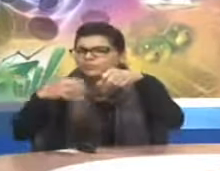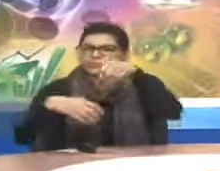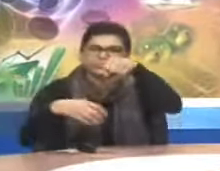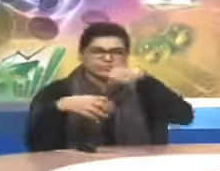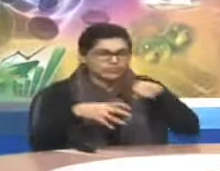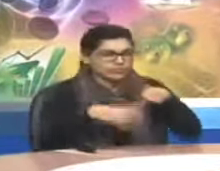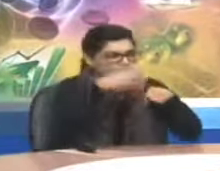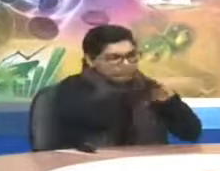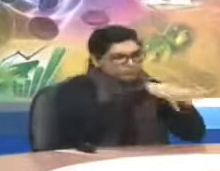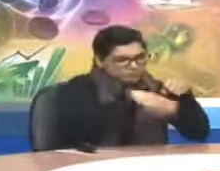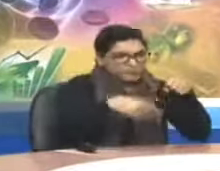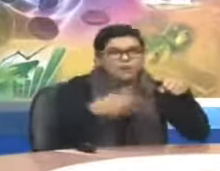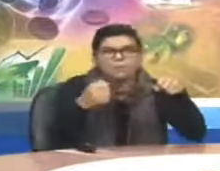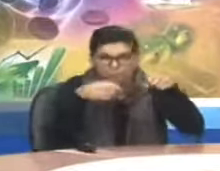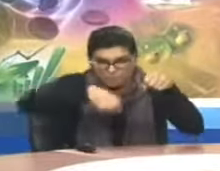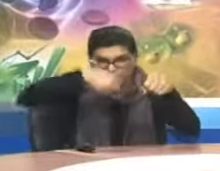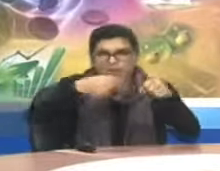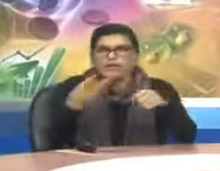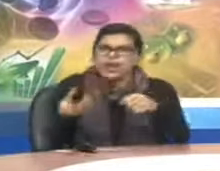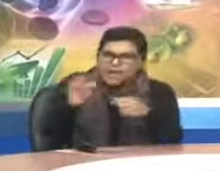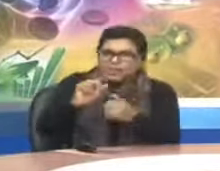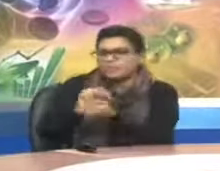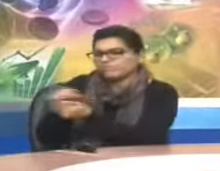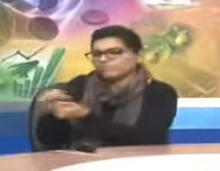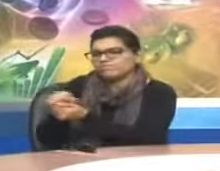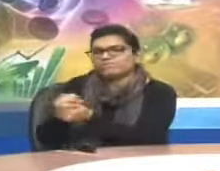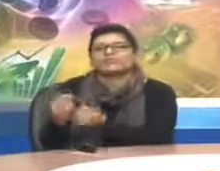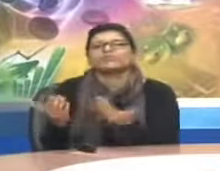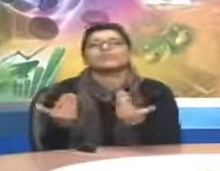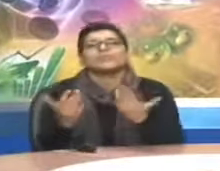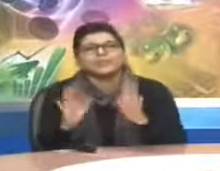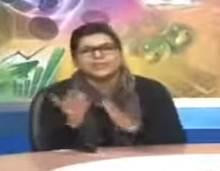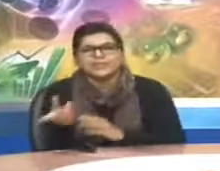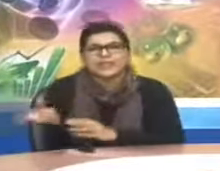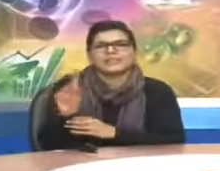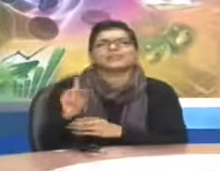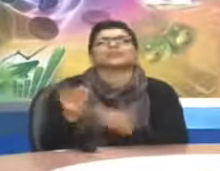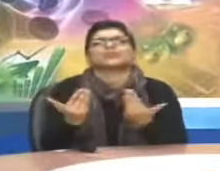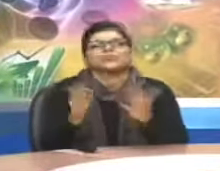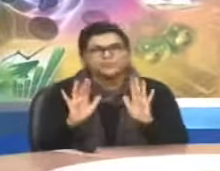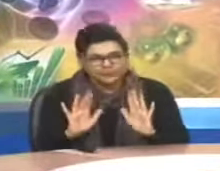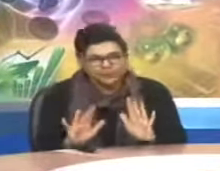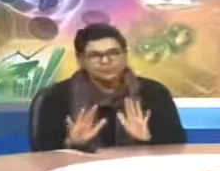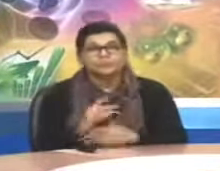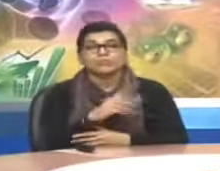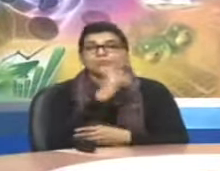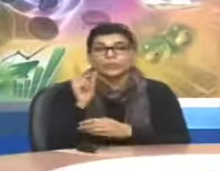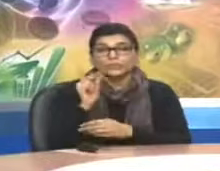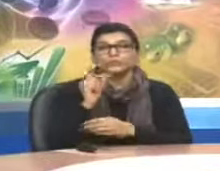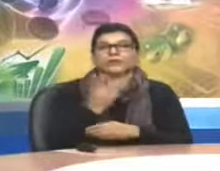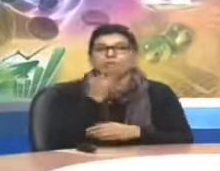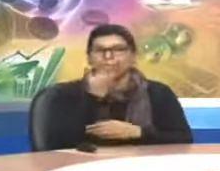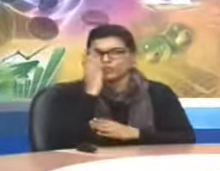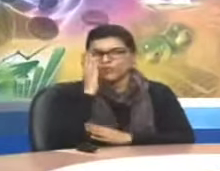When we go for shopping, we bring bags. Then those bags can be